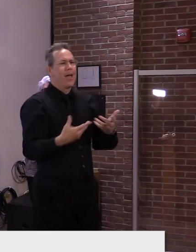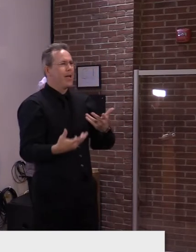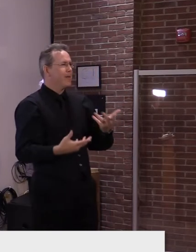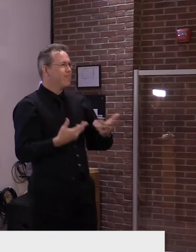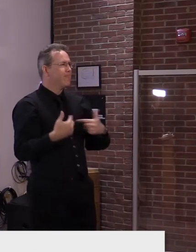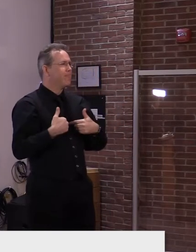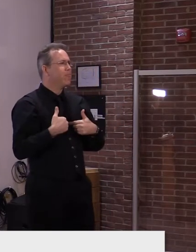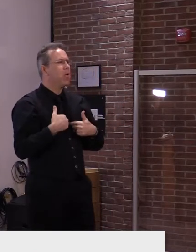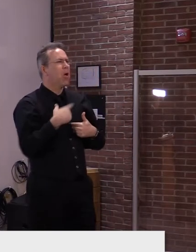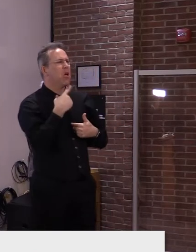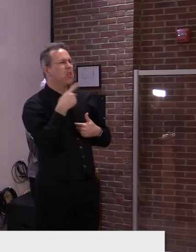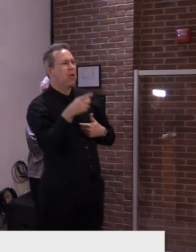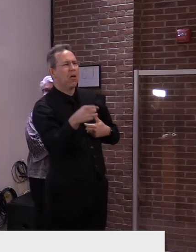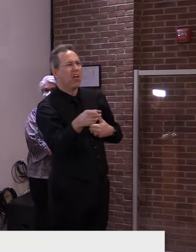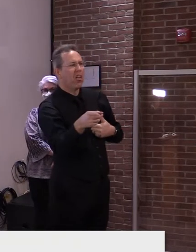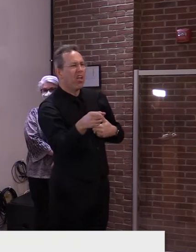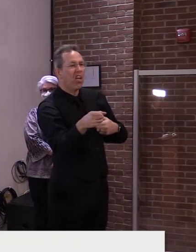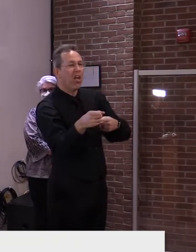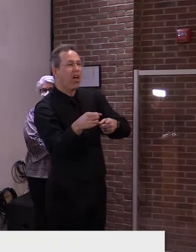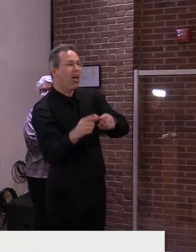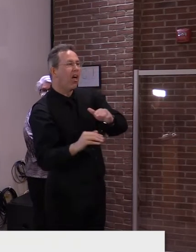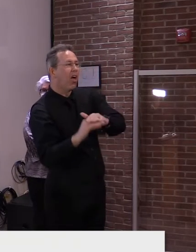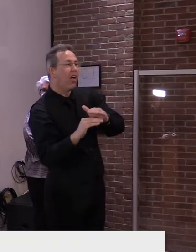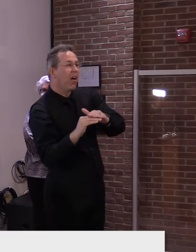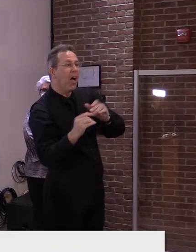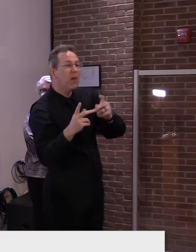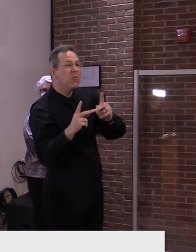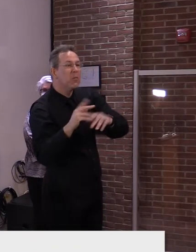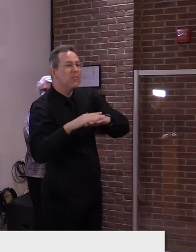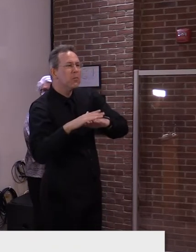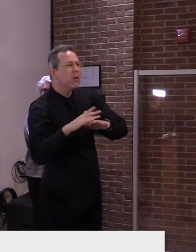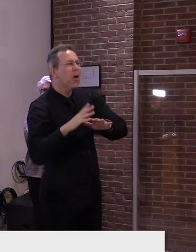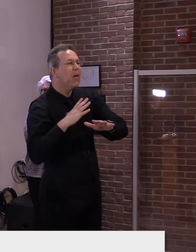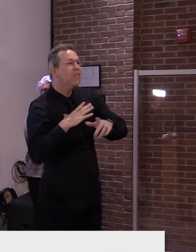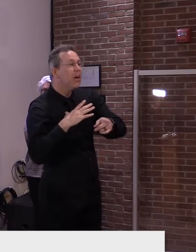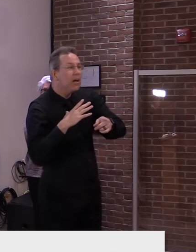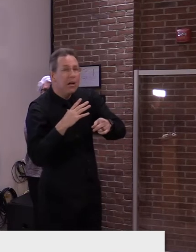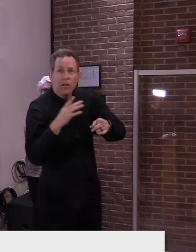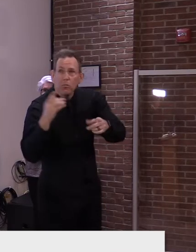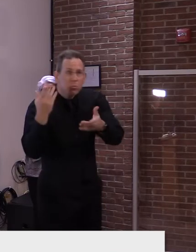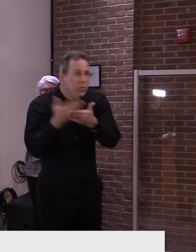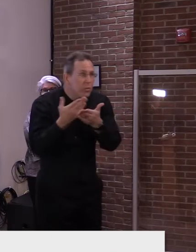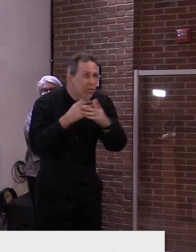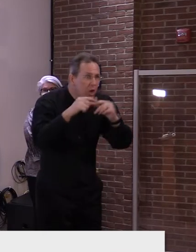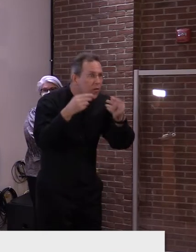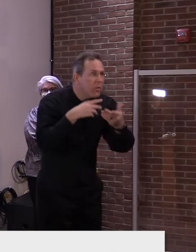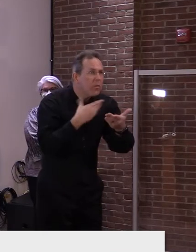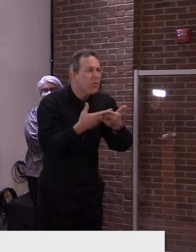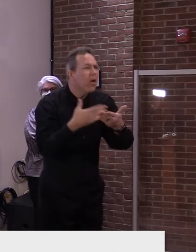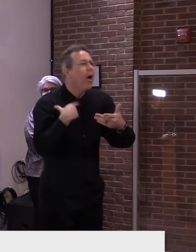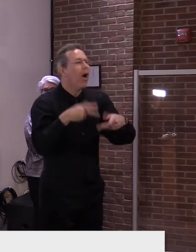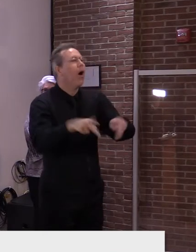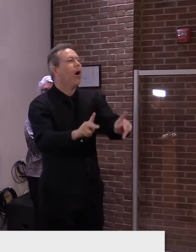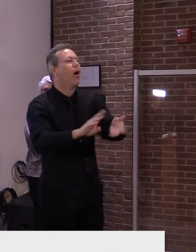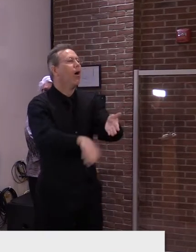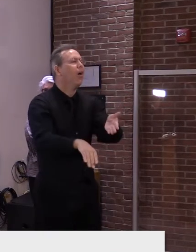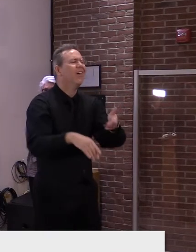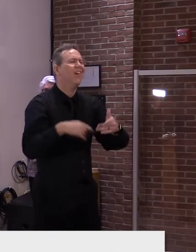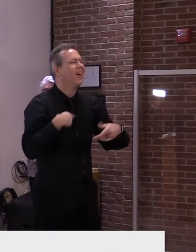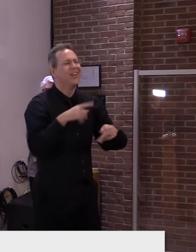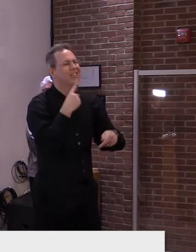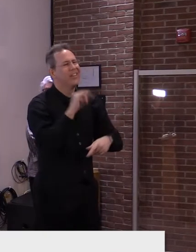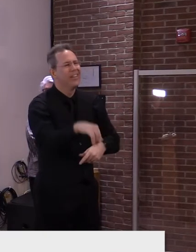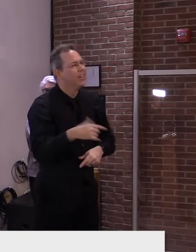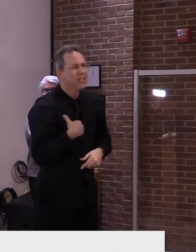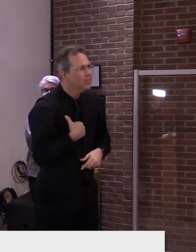gathering thresholds at a restaurant or in a theater, for example, simply because people are vaccinated, but it is something that we are working